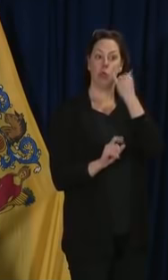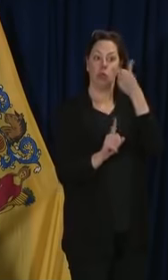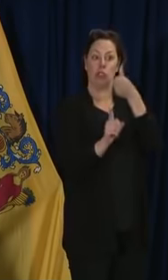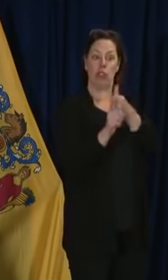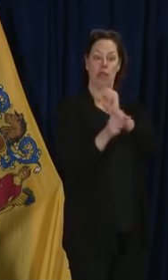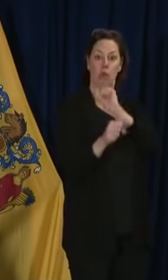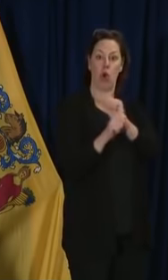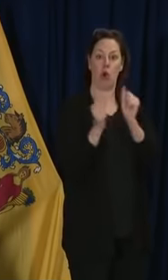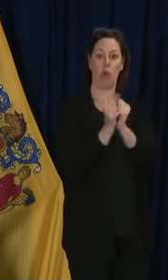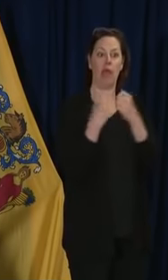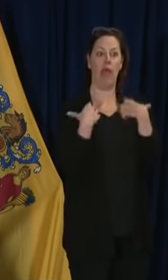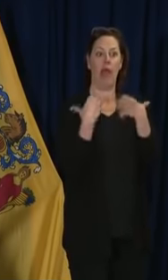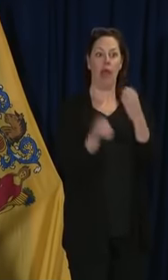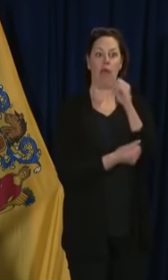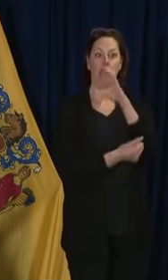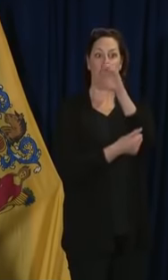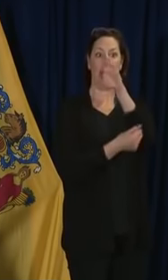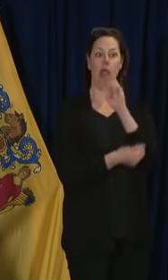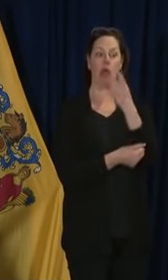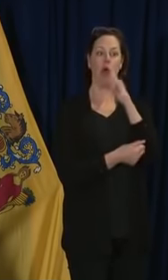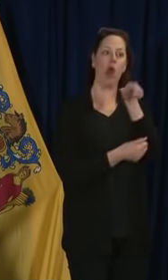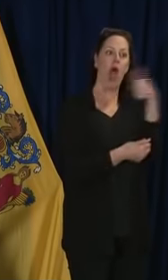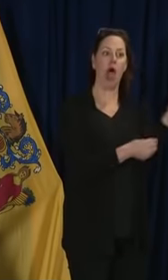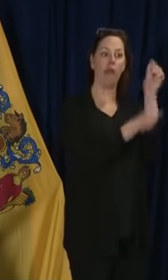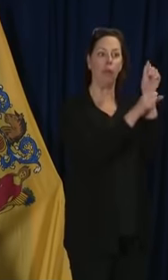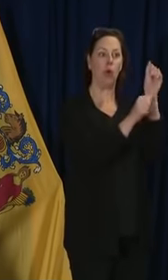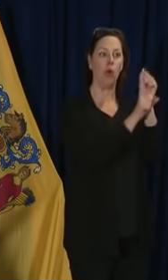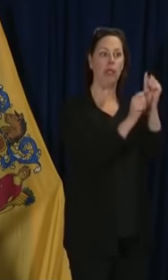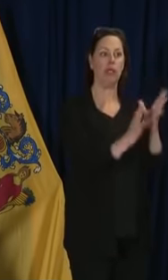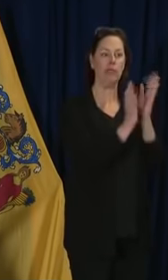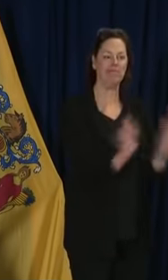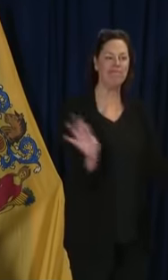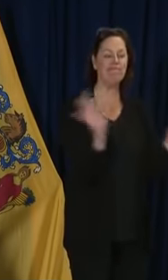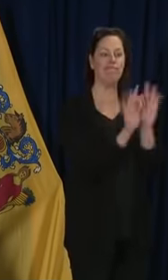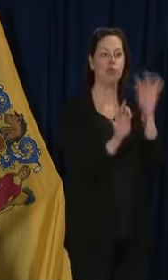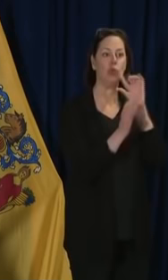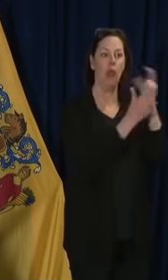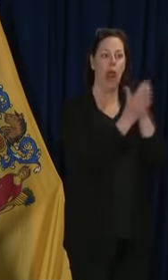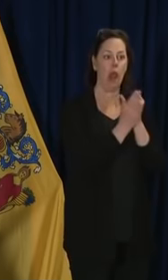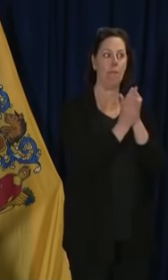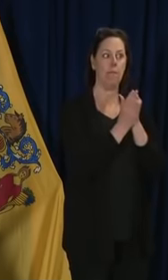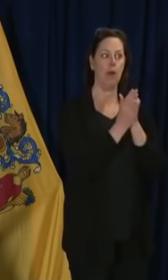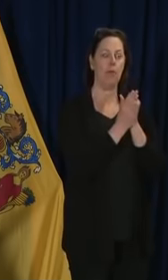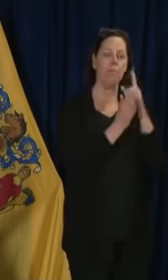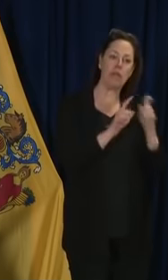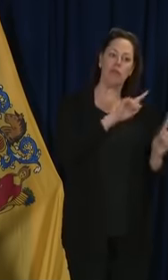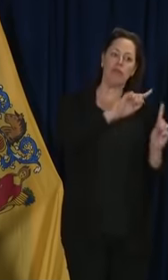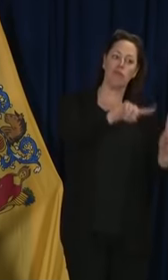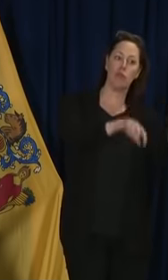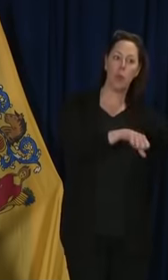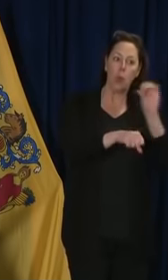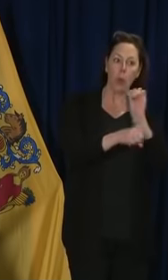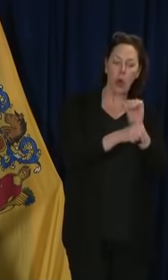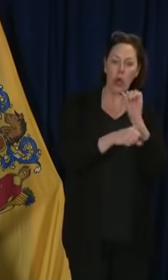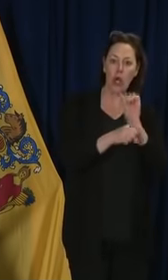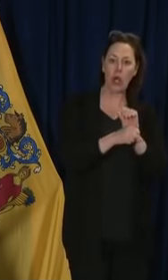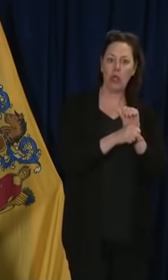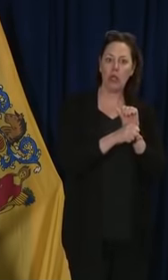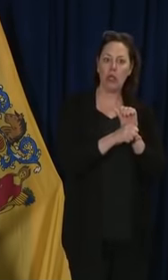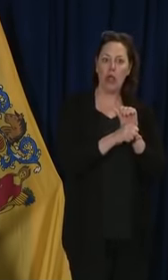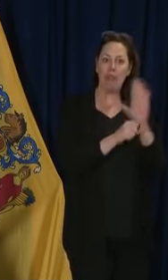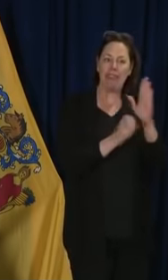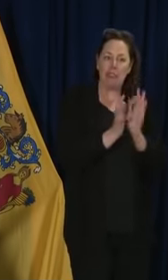or other employee essential to our response, we still need you to get to work and to the vital jobs you are doing. And from